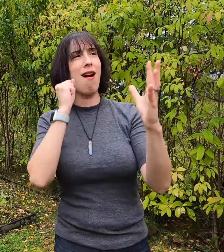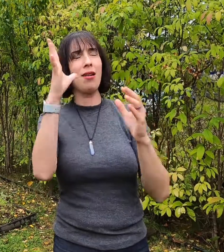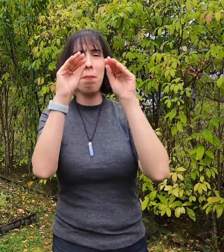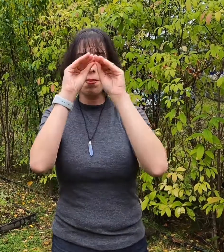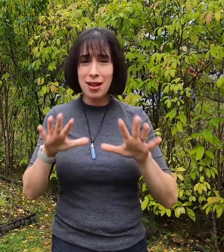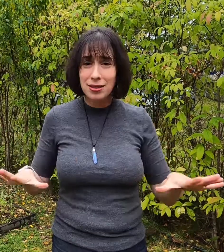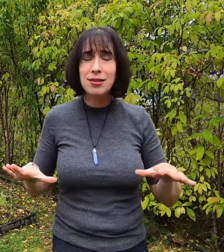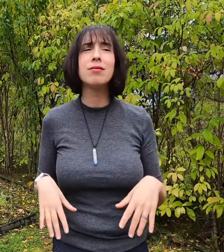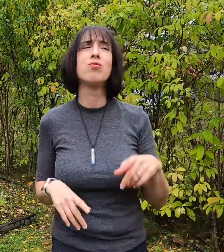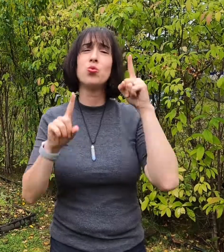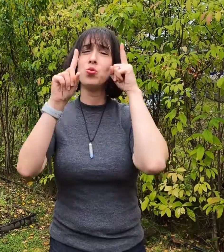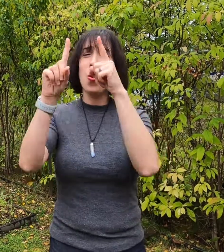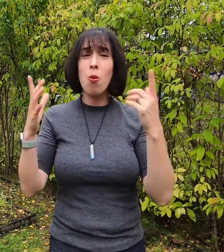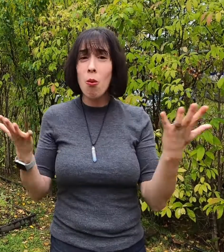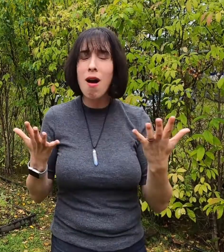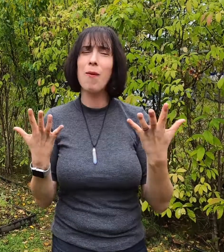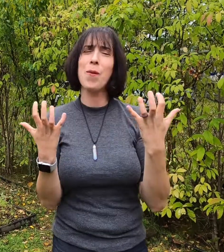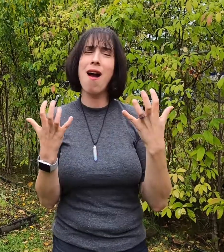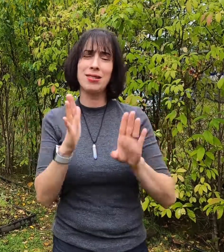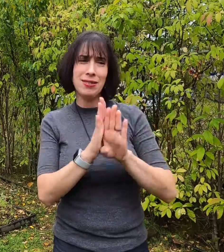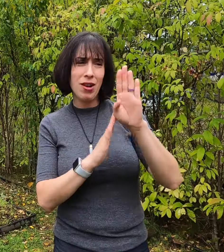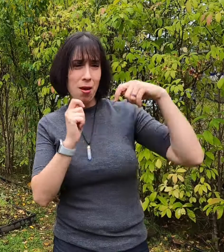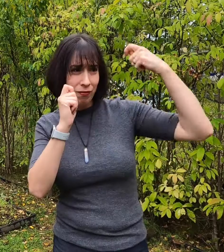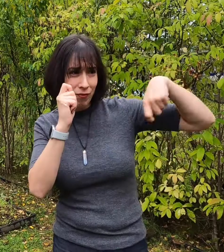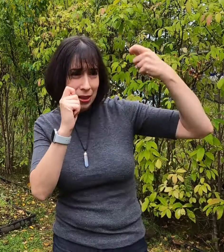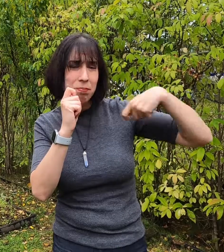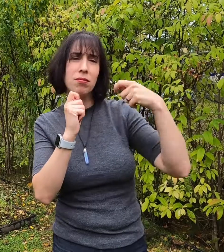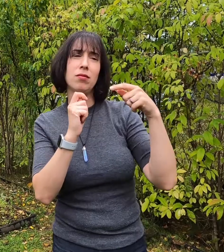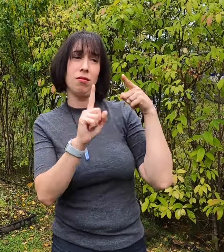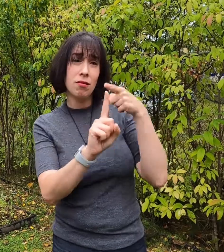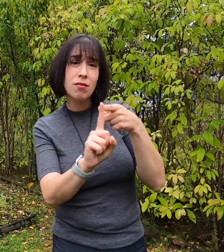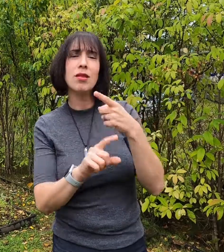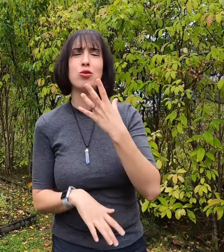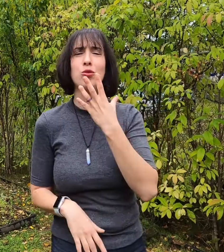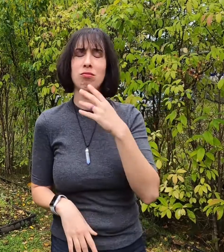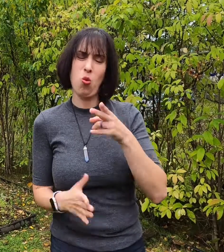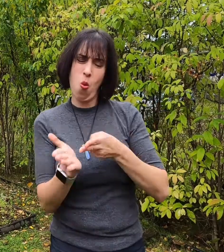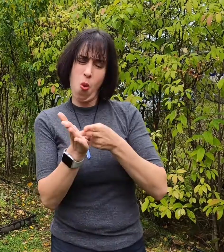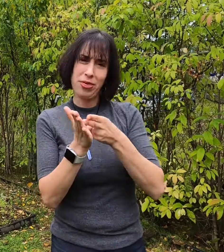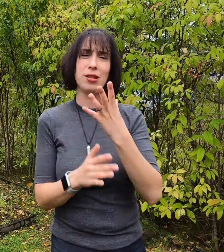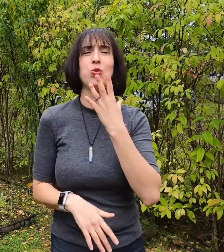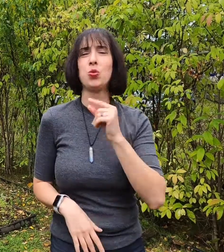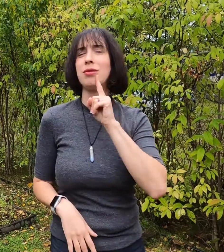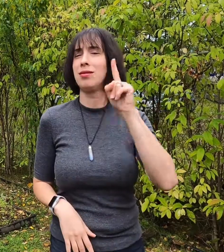for their new project, which is to create a video of an authentic